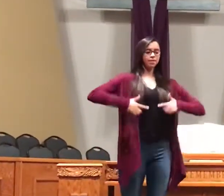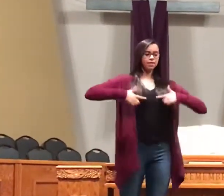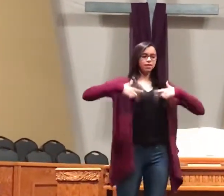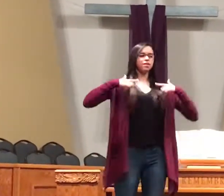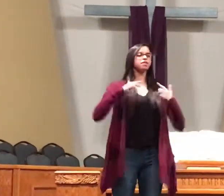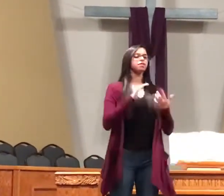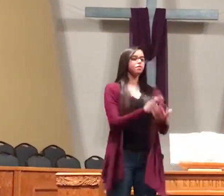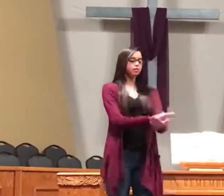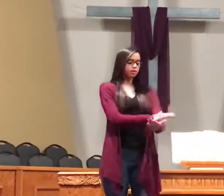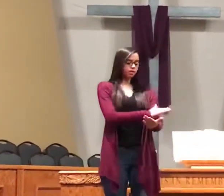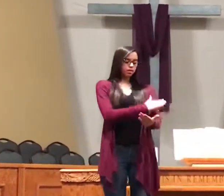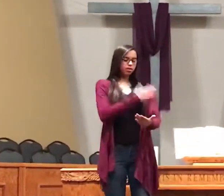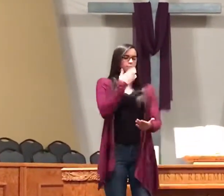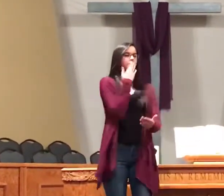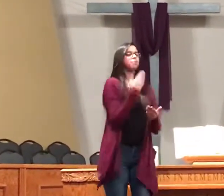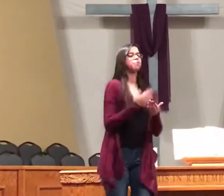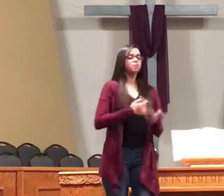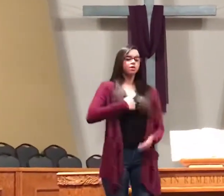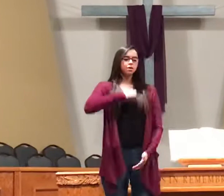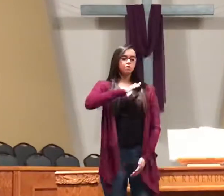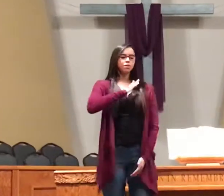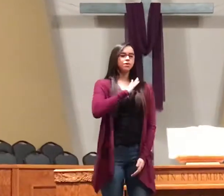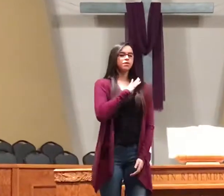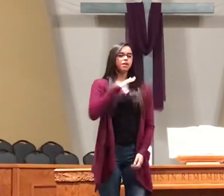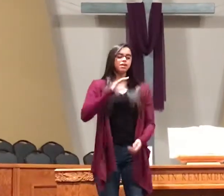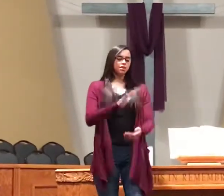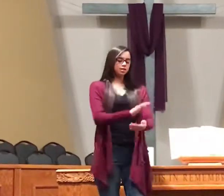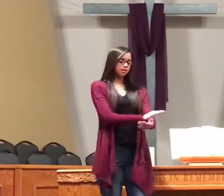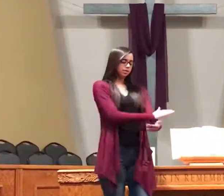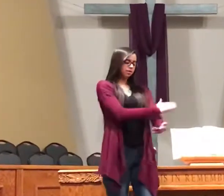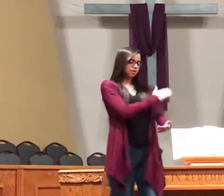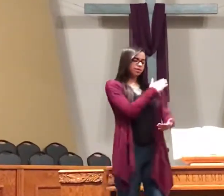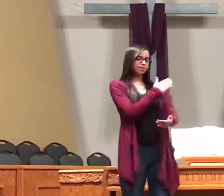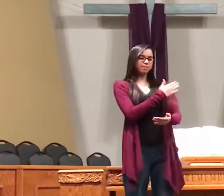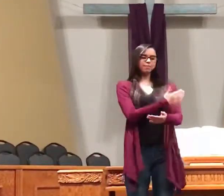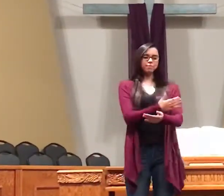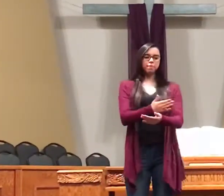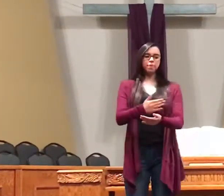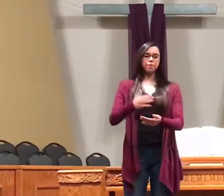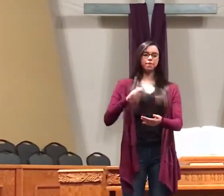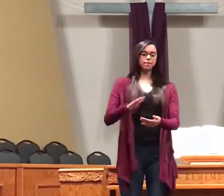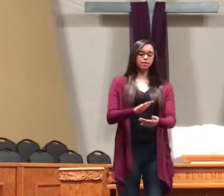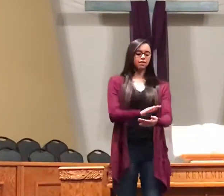back my life song. Prove I'm alright song.